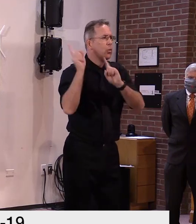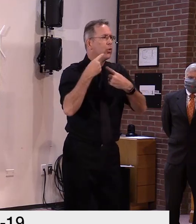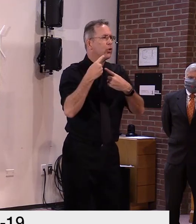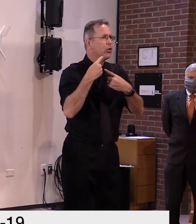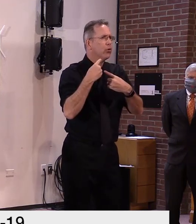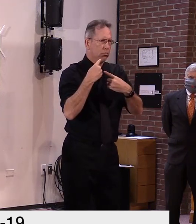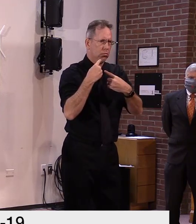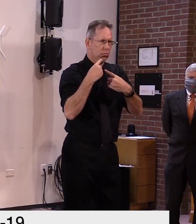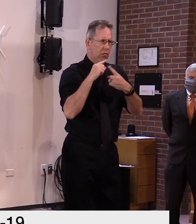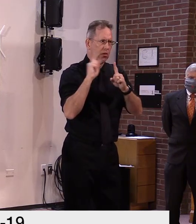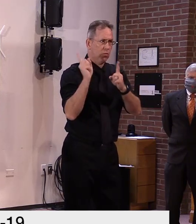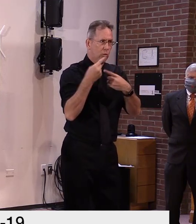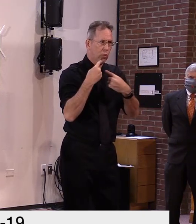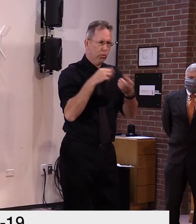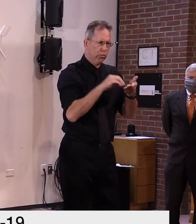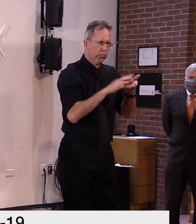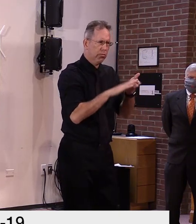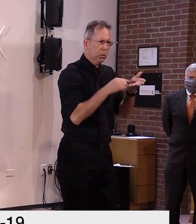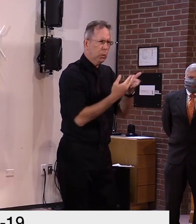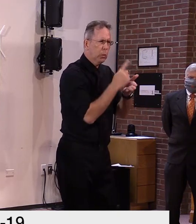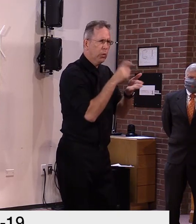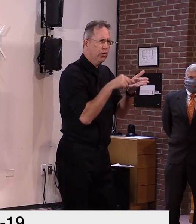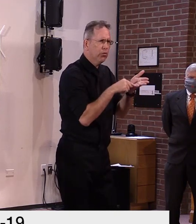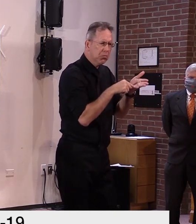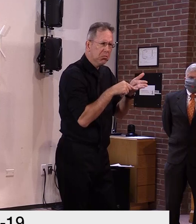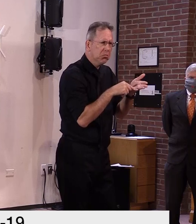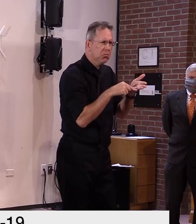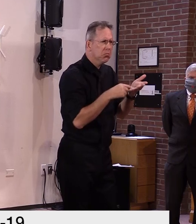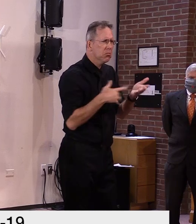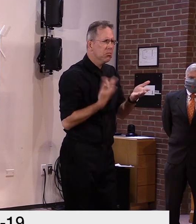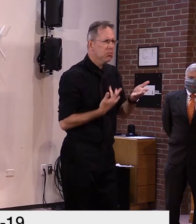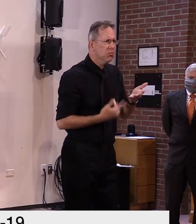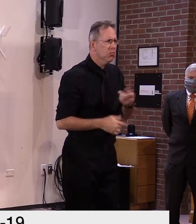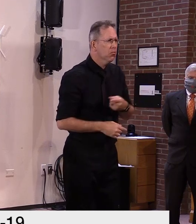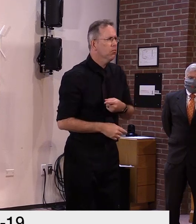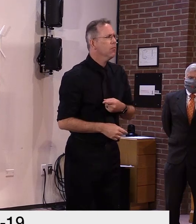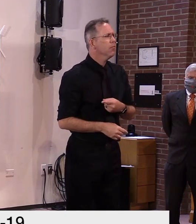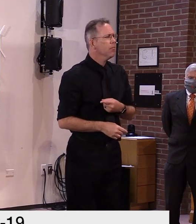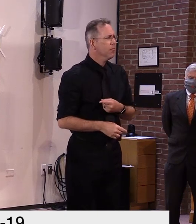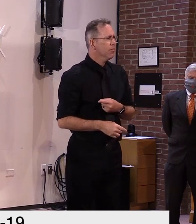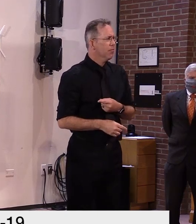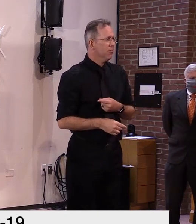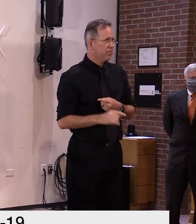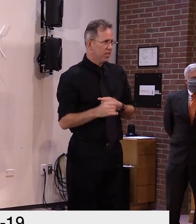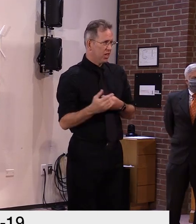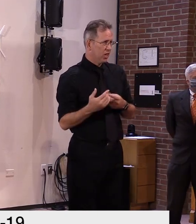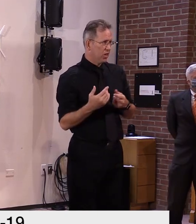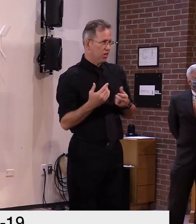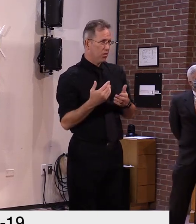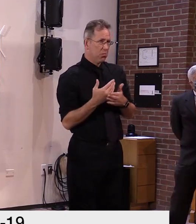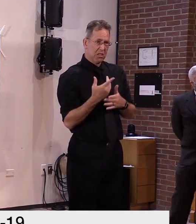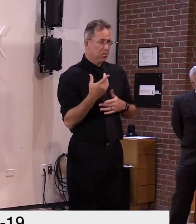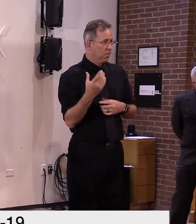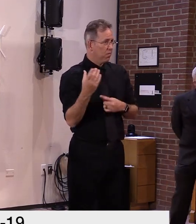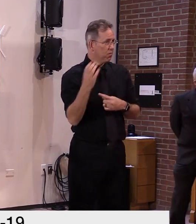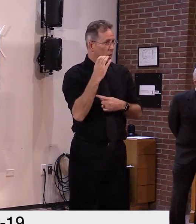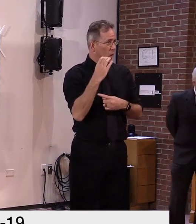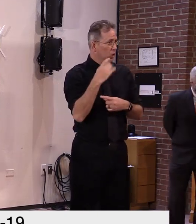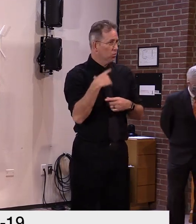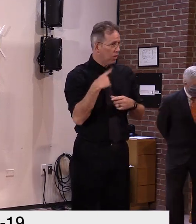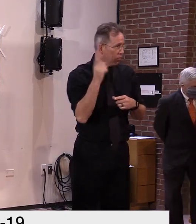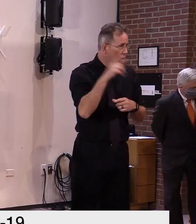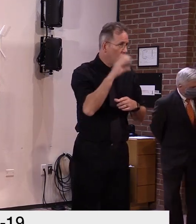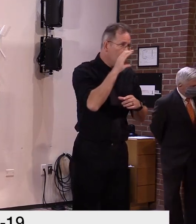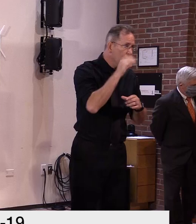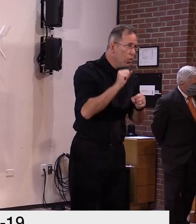What's the status on needing to look for work? Sure, Mike. Thanks for the question. So